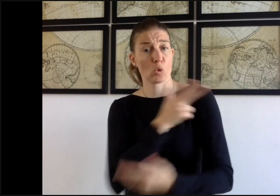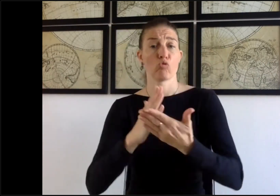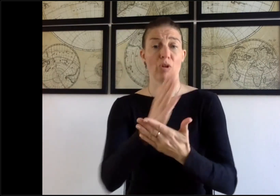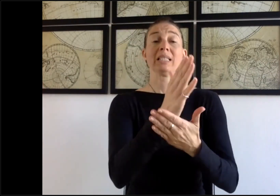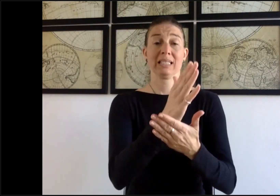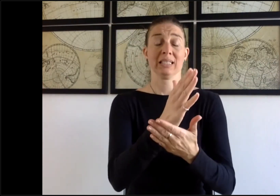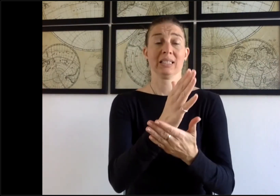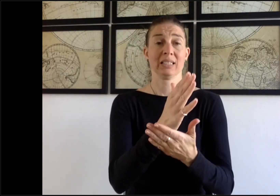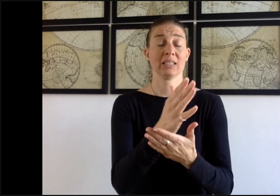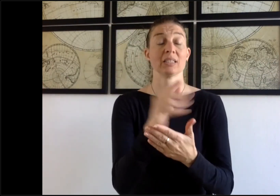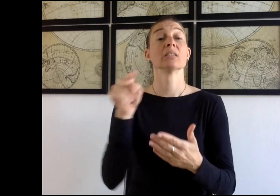Leyen's Commission